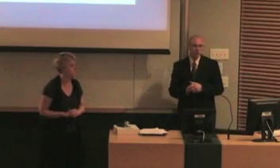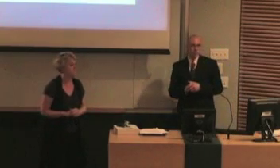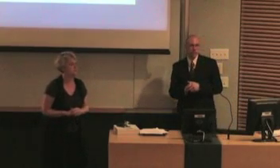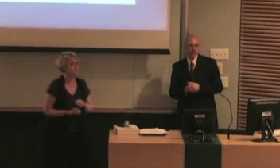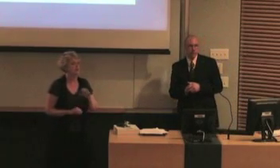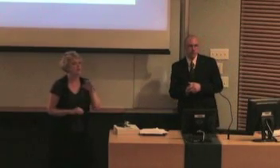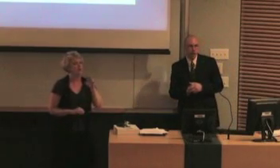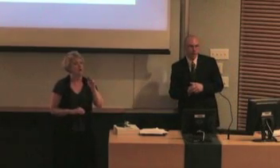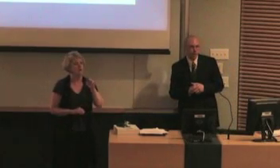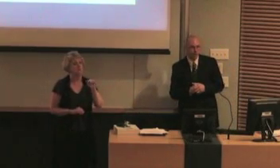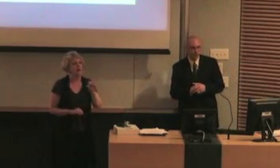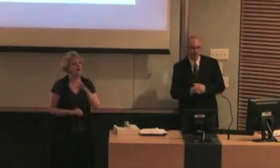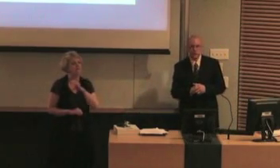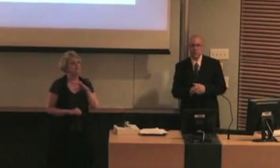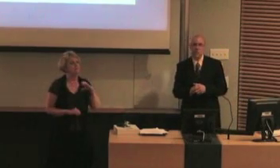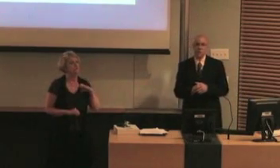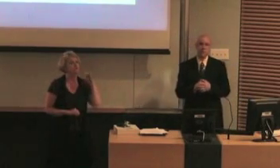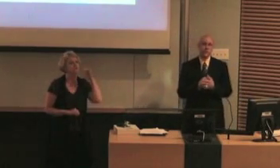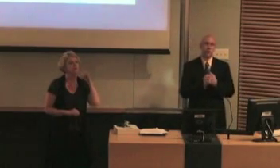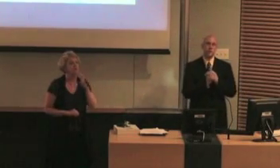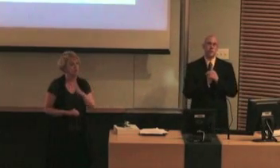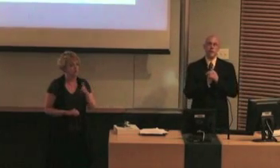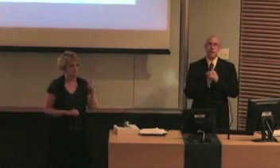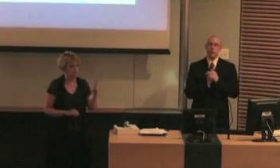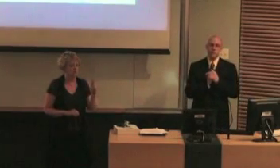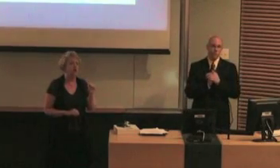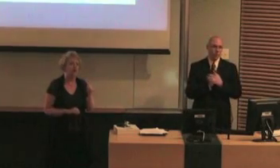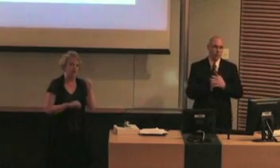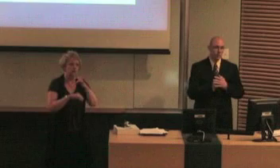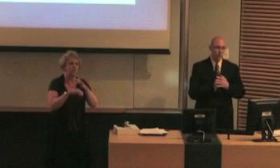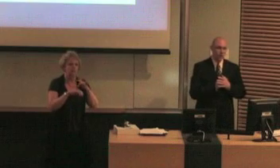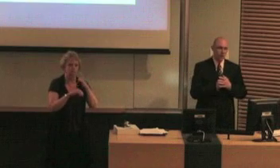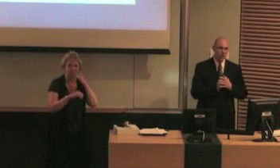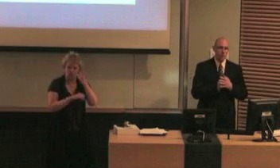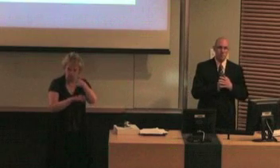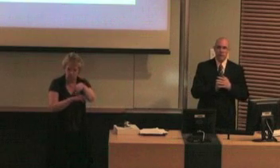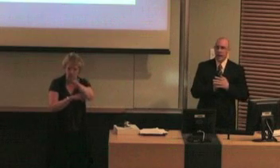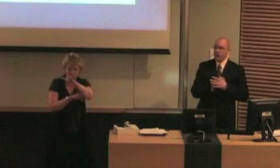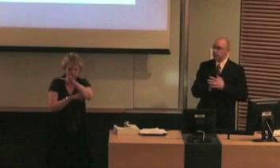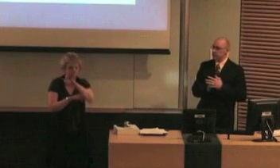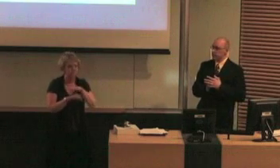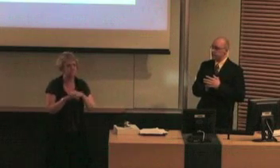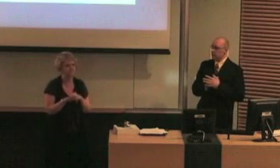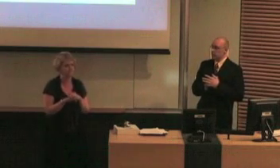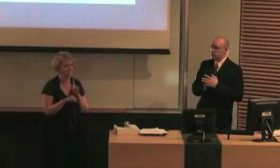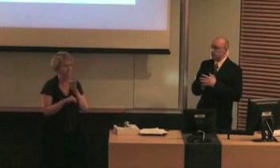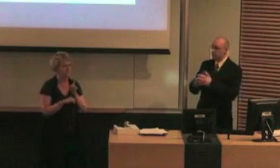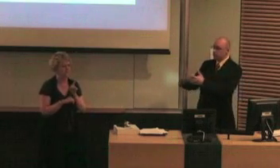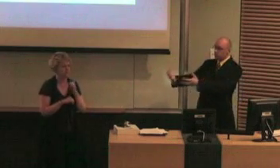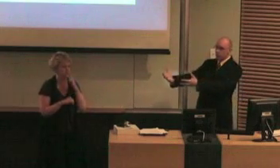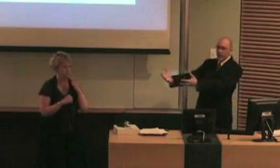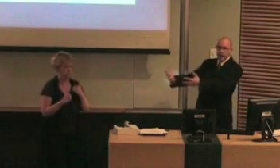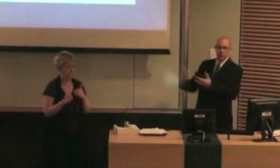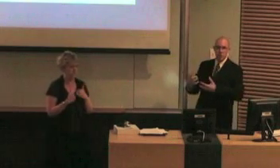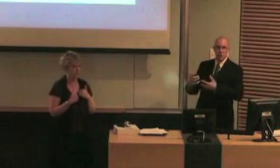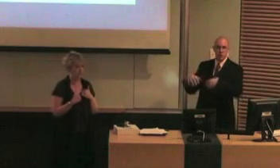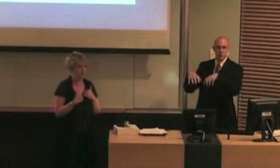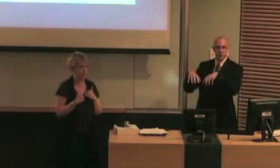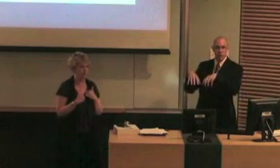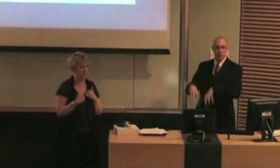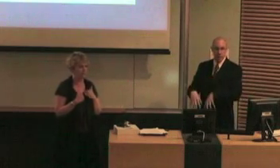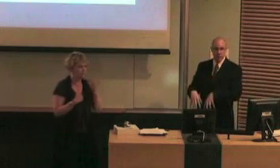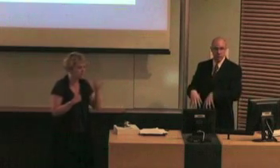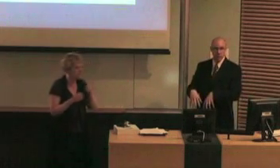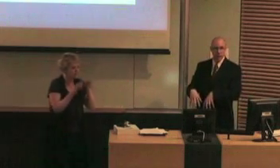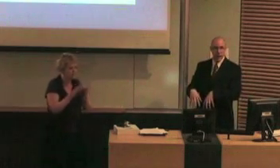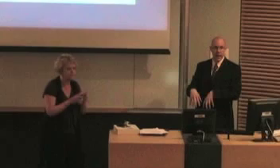Mass Commission for Deaf and Hard of Hearing. This is another resource that's out there for you. Actually, for me to get interpreters